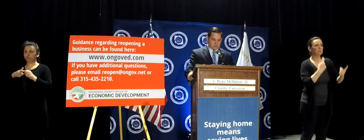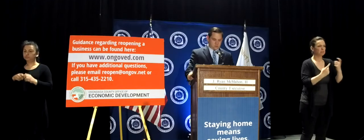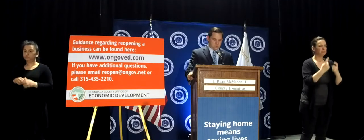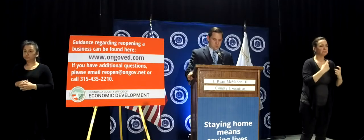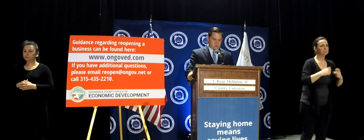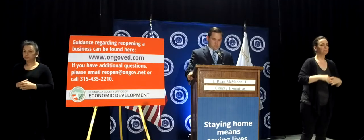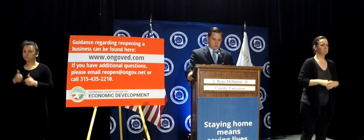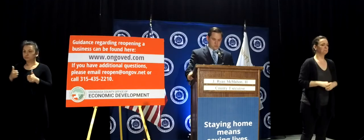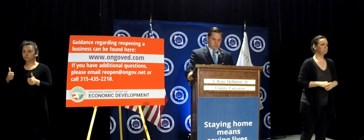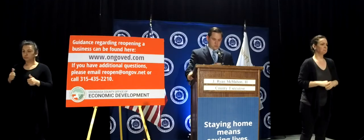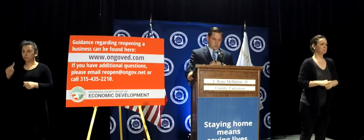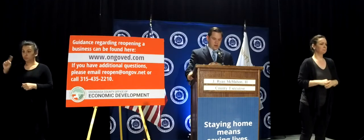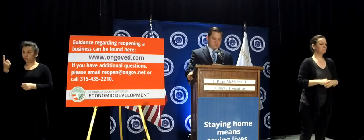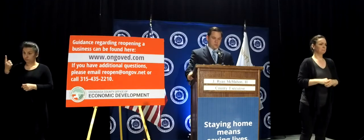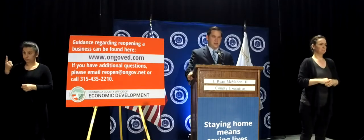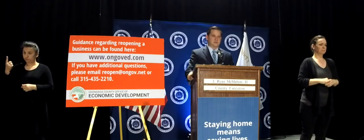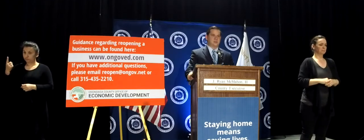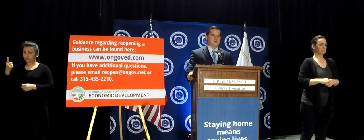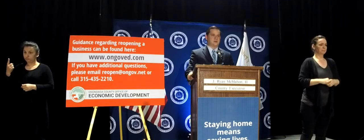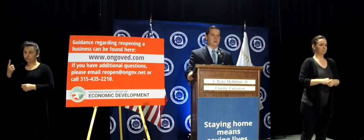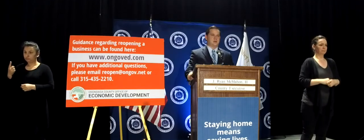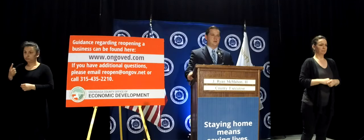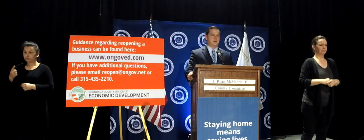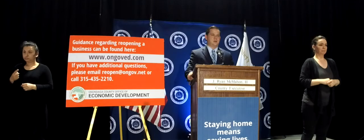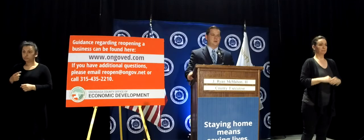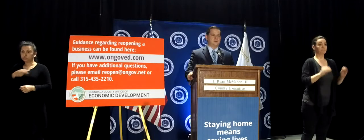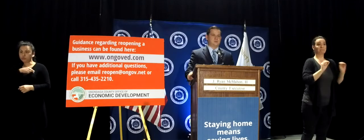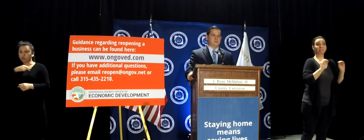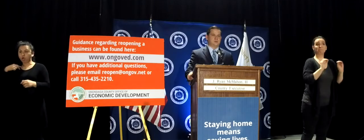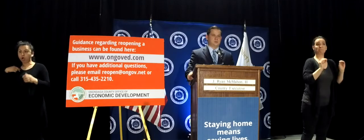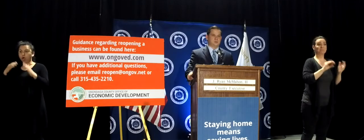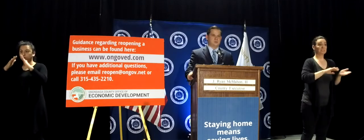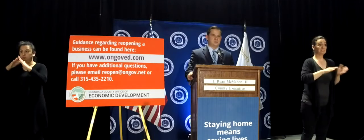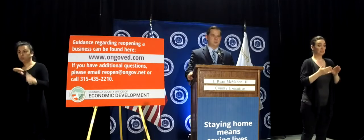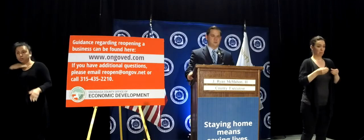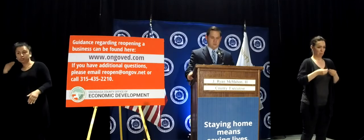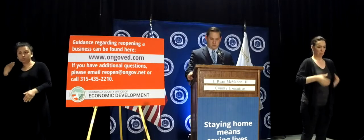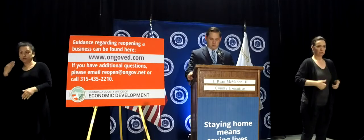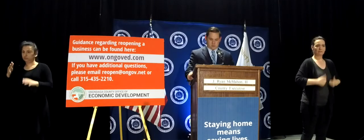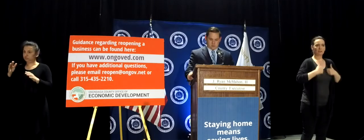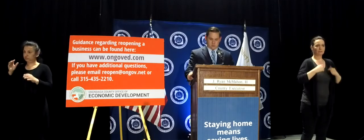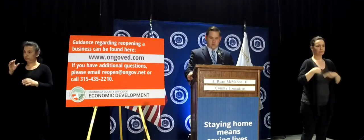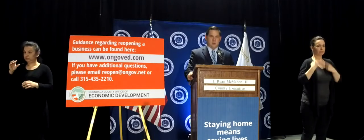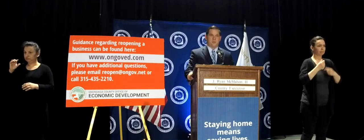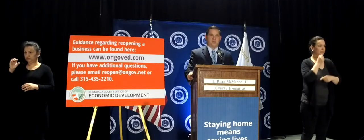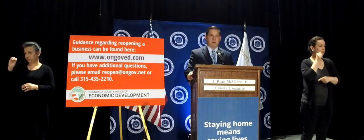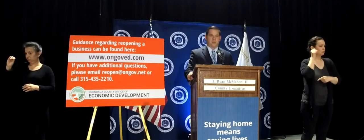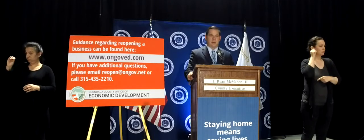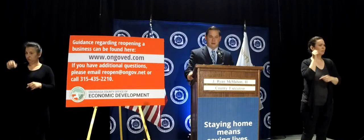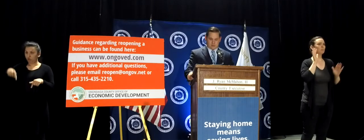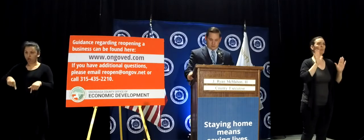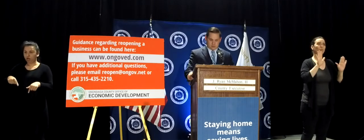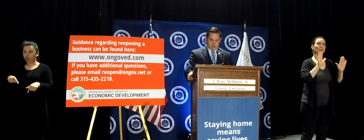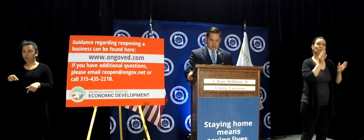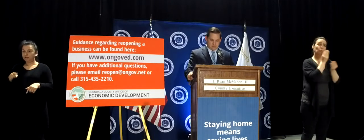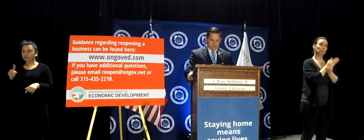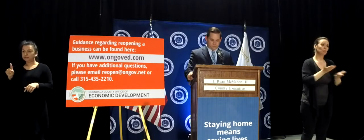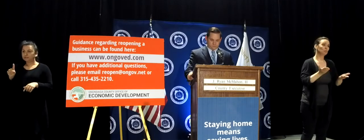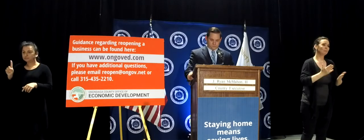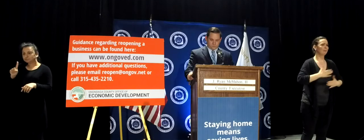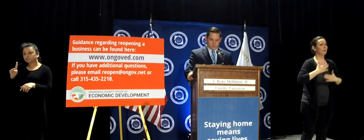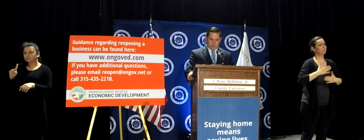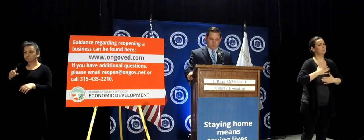No hospital deaths yesterday. That's good. Happy about that.